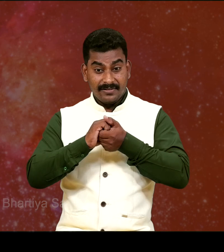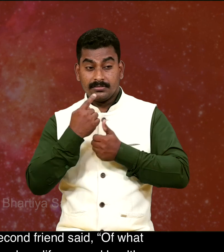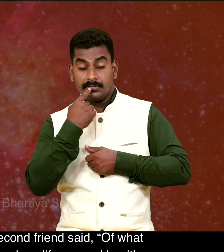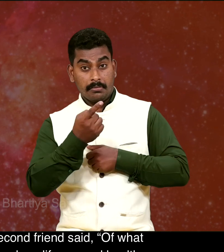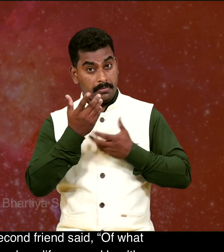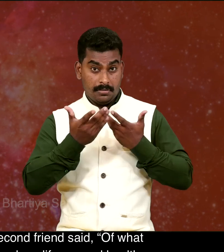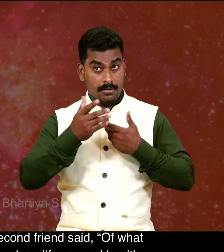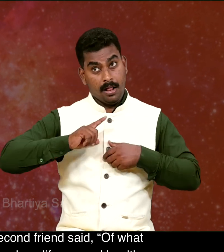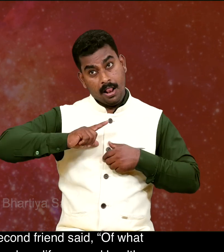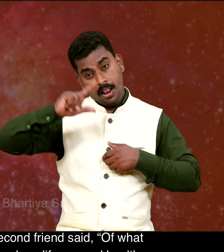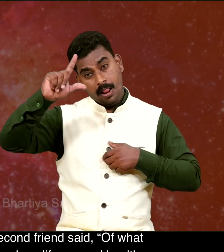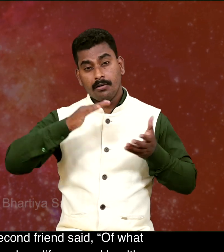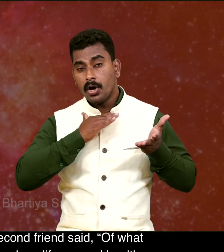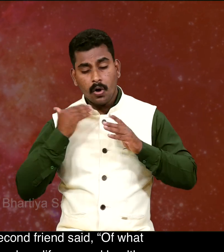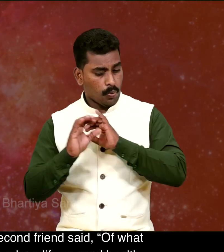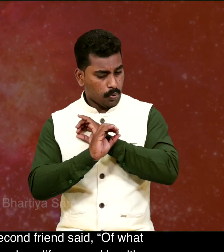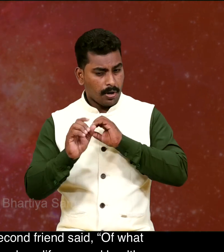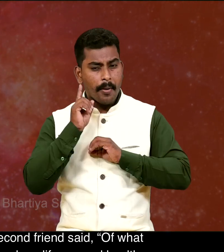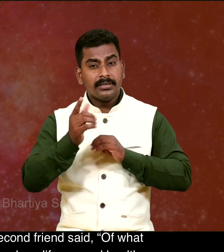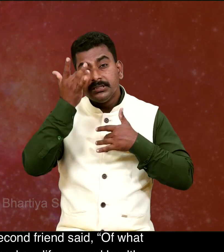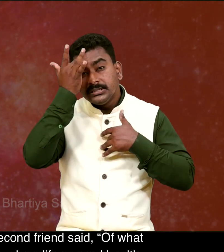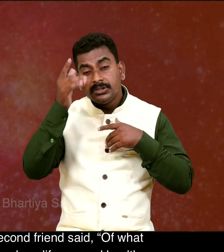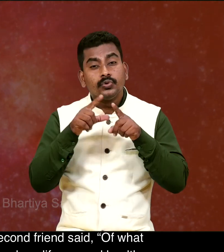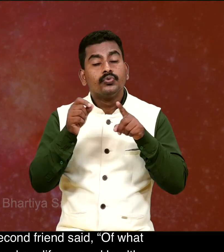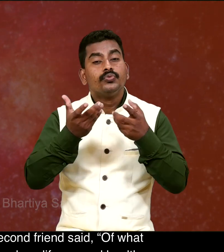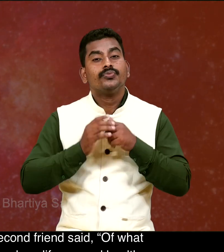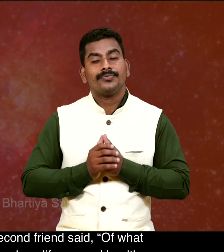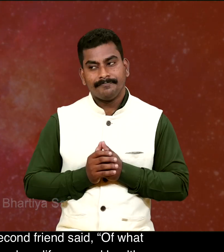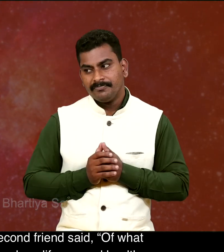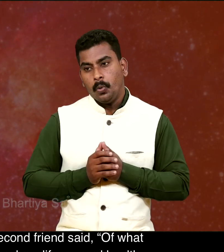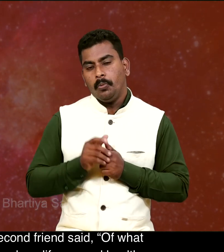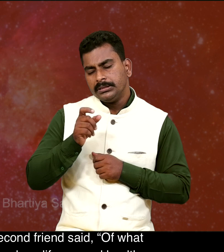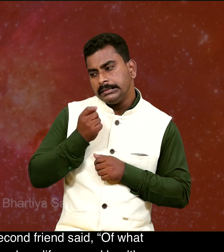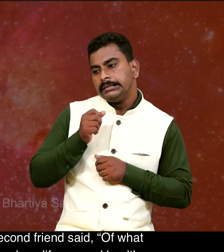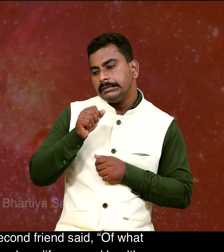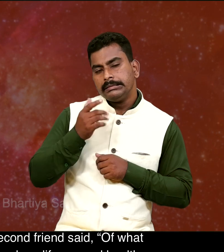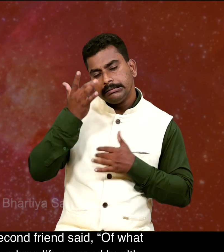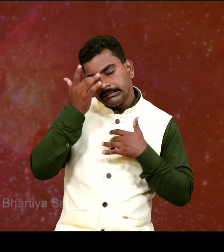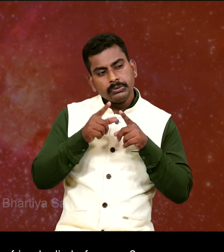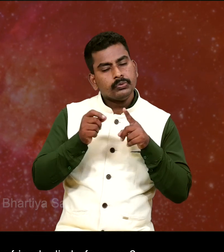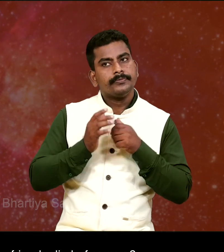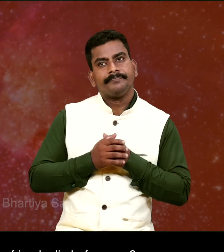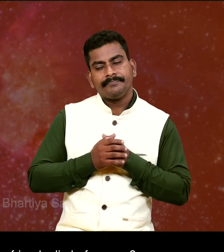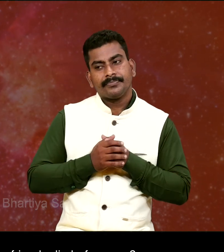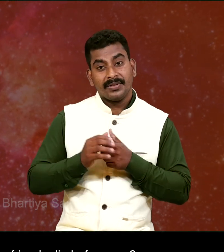said, "Of what use is a long life or good health if your friends die before